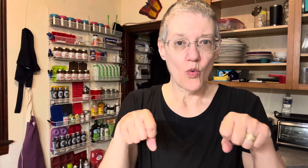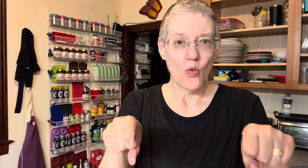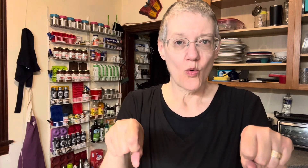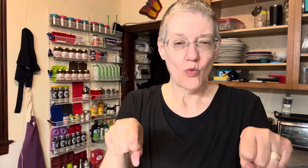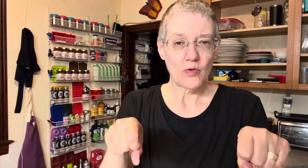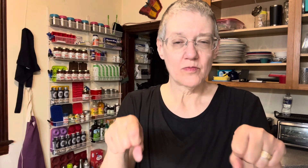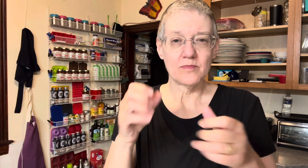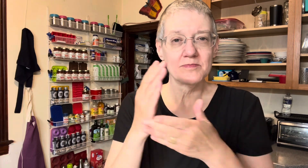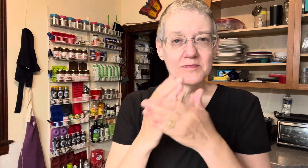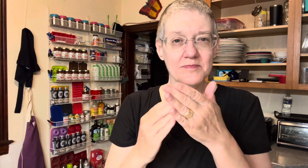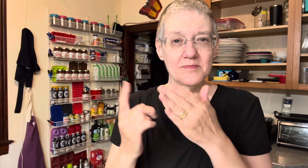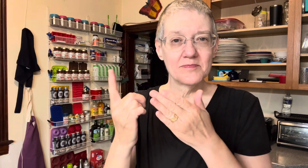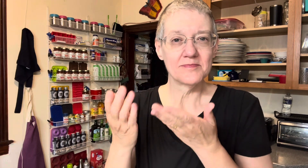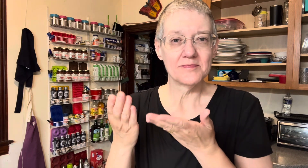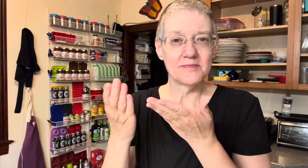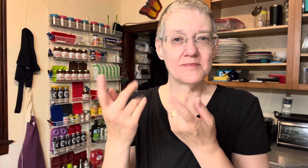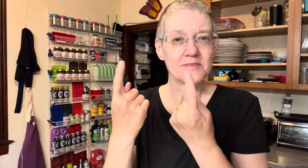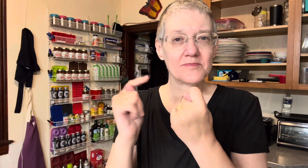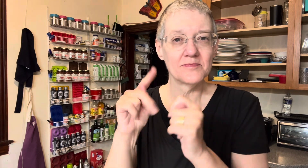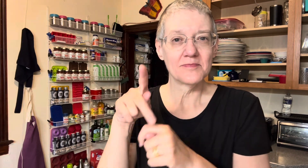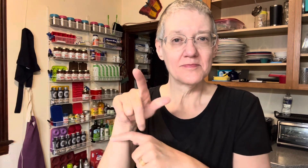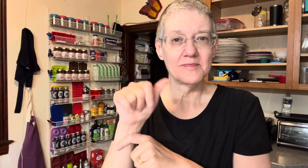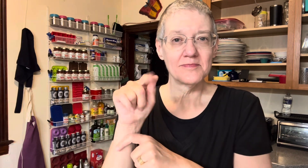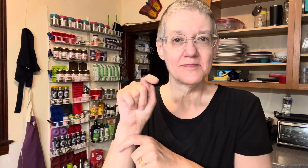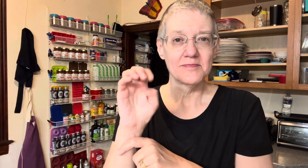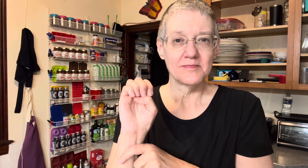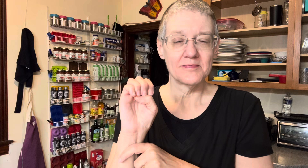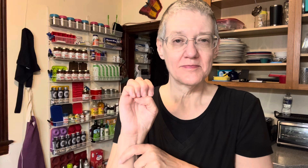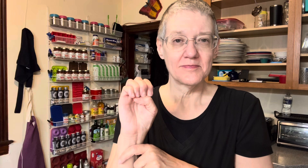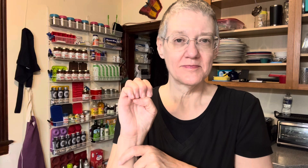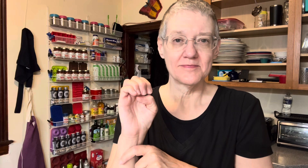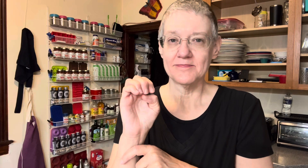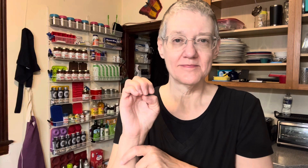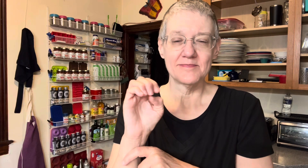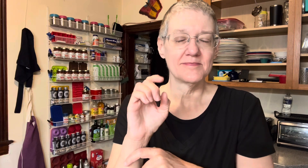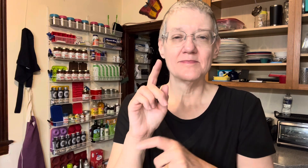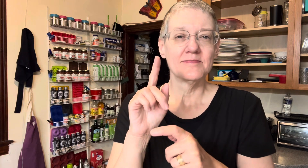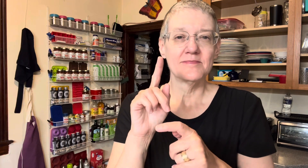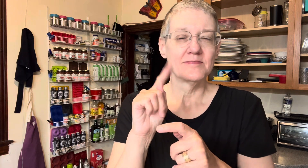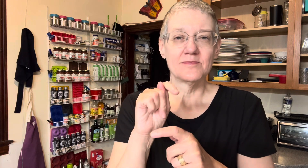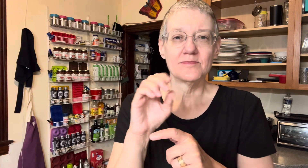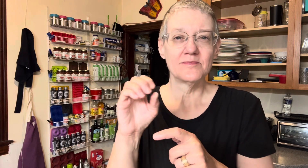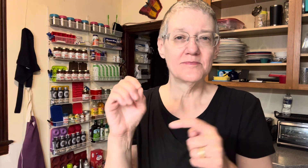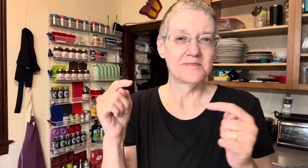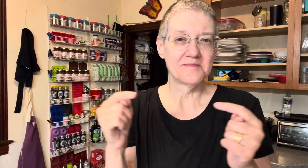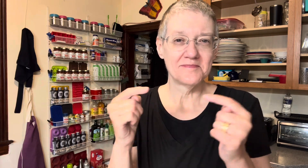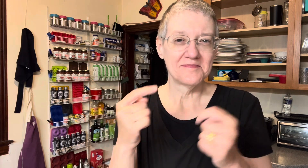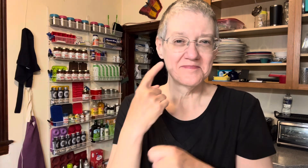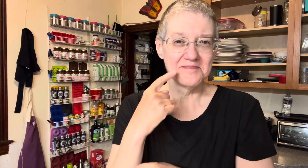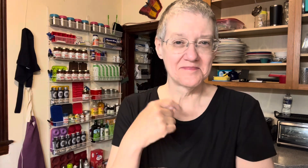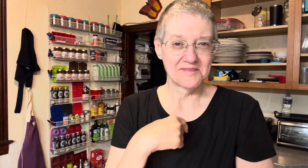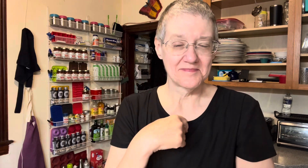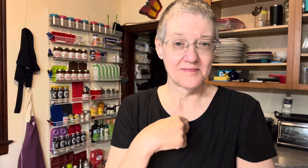would roll them out, and someone suggested trying to press them with a plate, and that was just too painful for